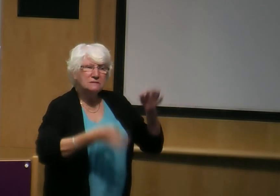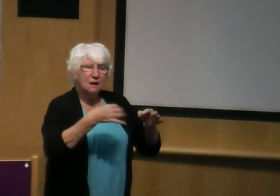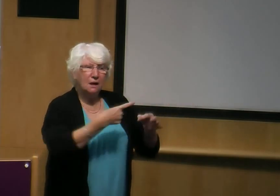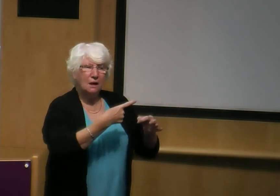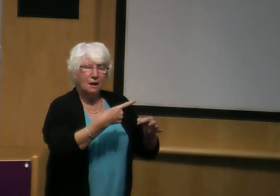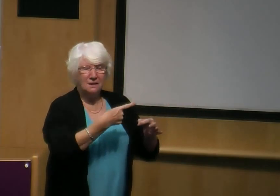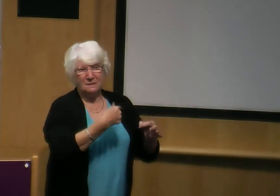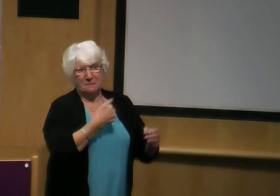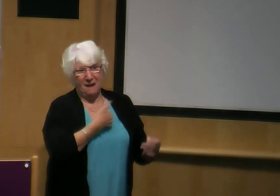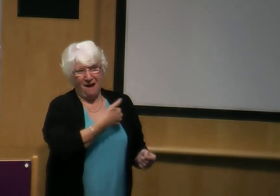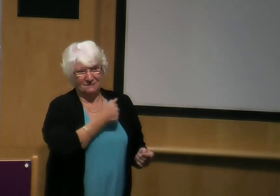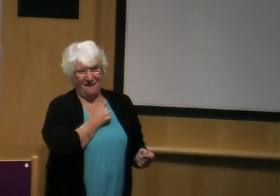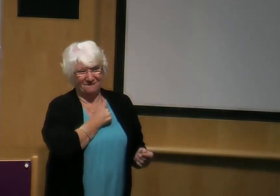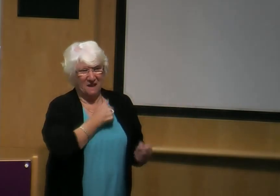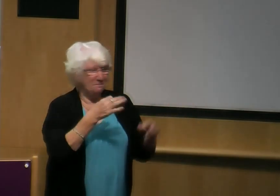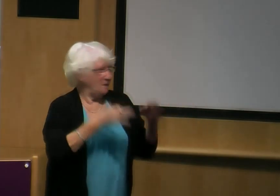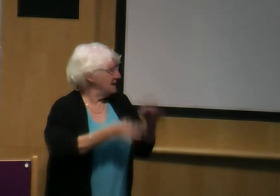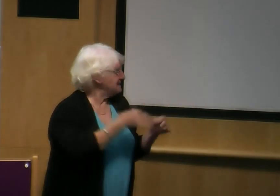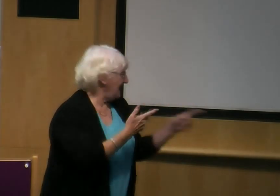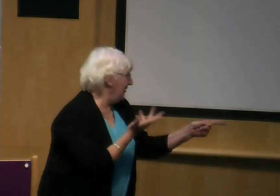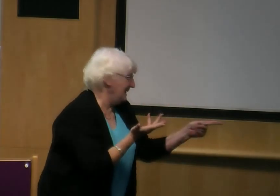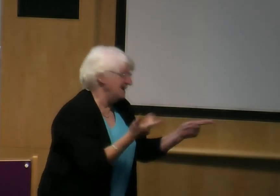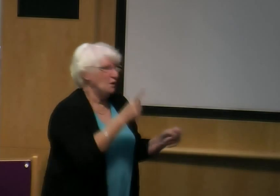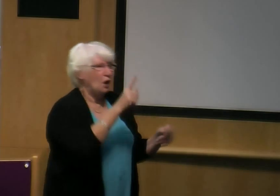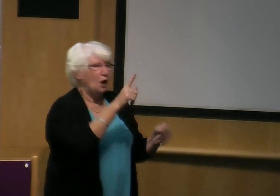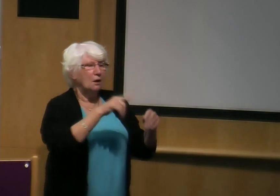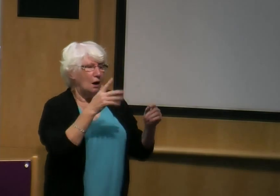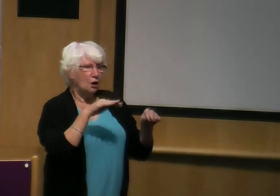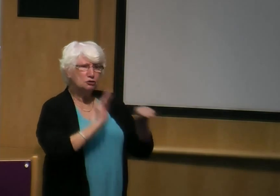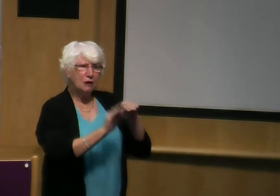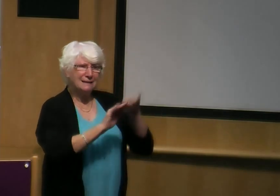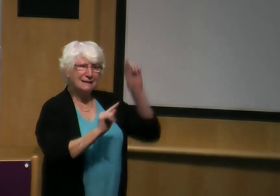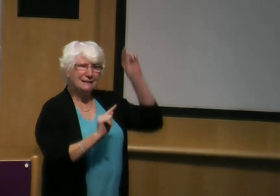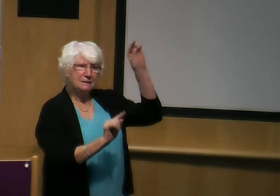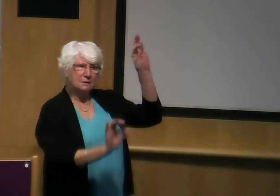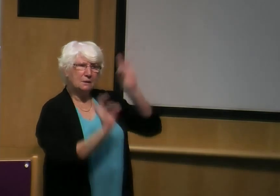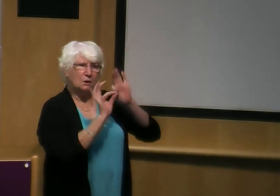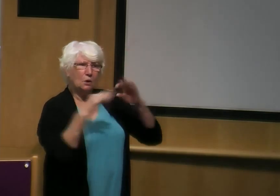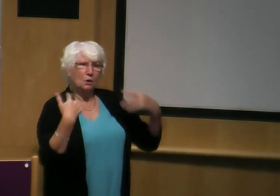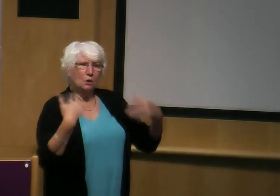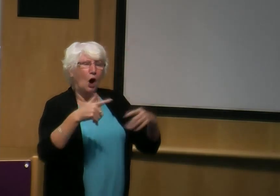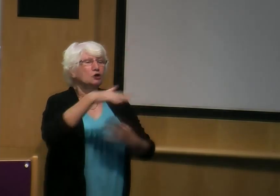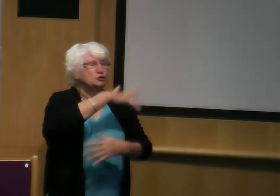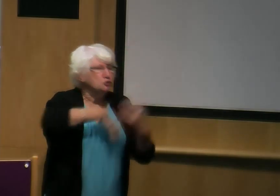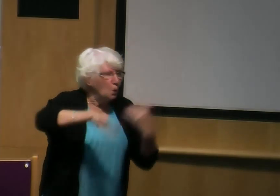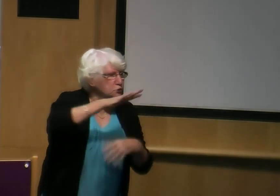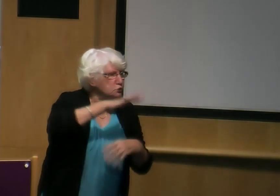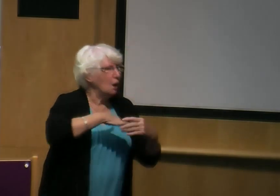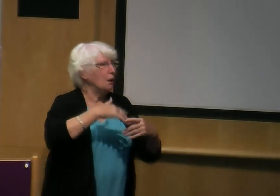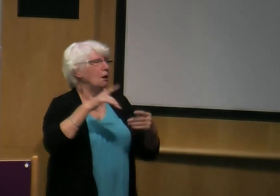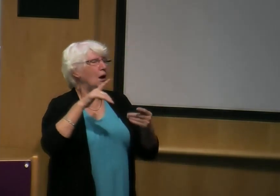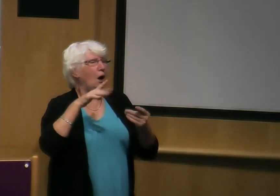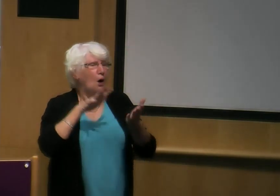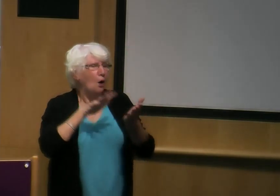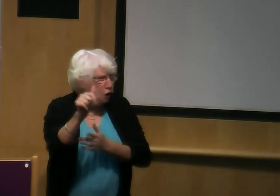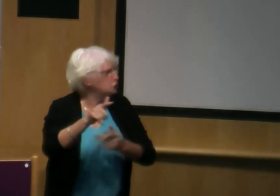Thinking about the political side of the model, and again, this is where the heart lies, and how that will